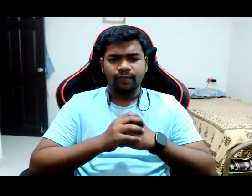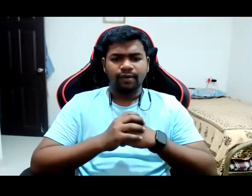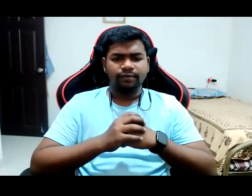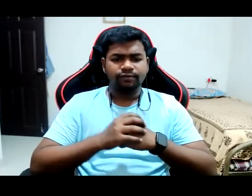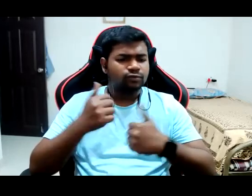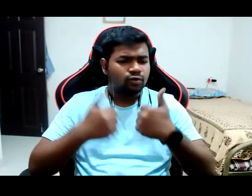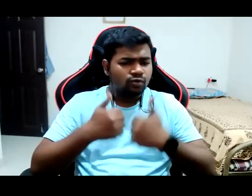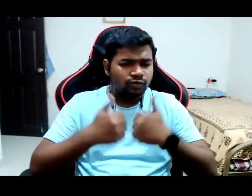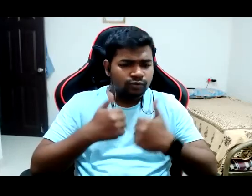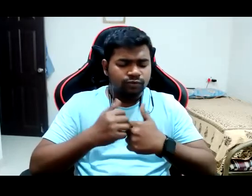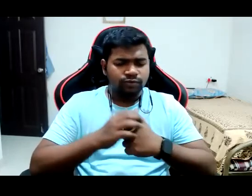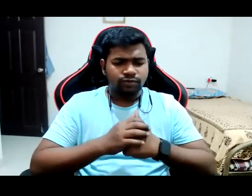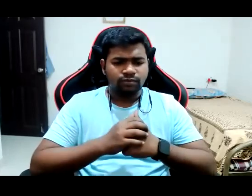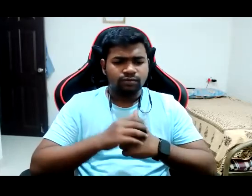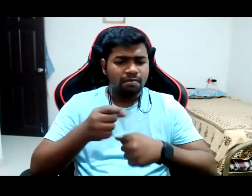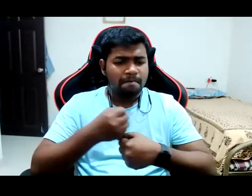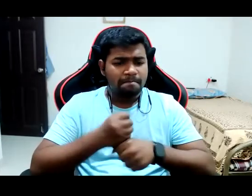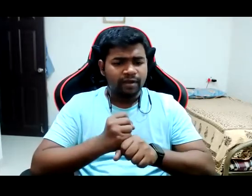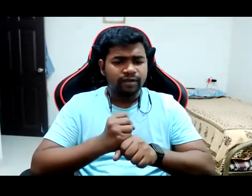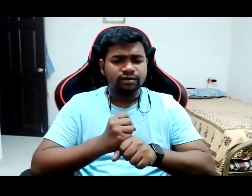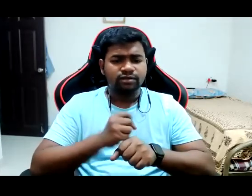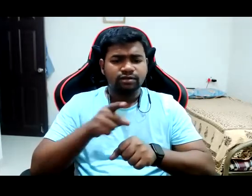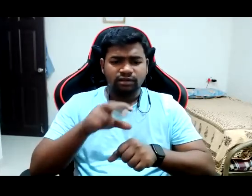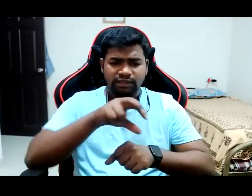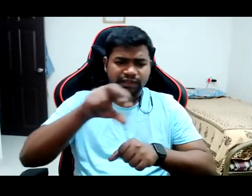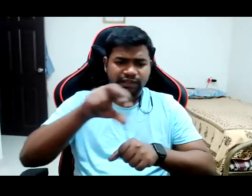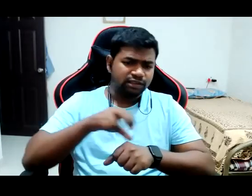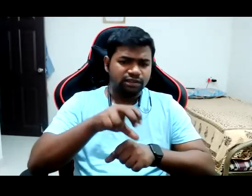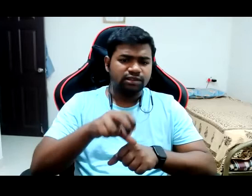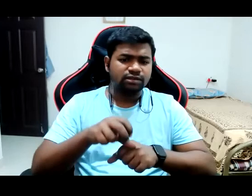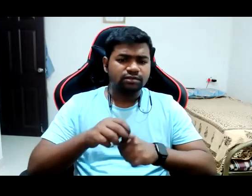which makes the game of chess more accessible?